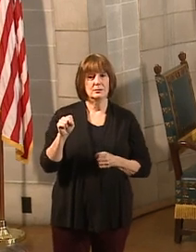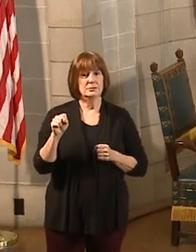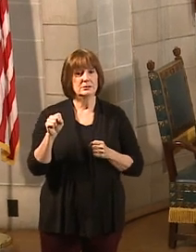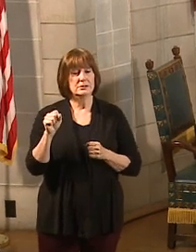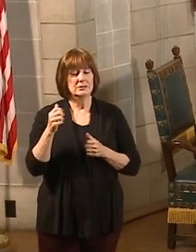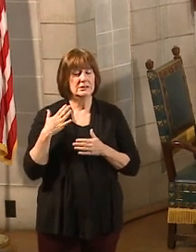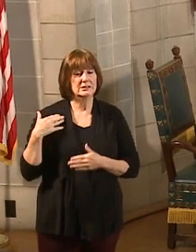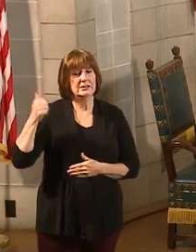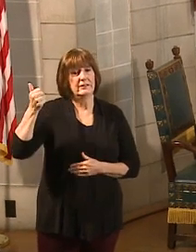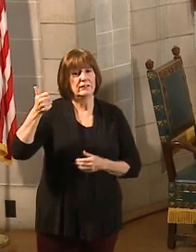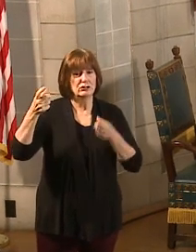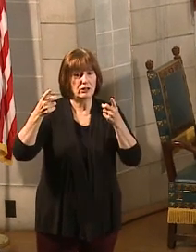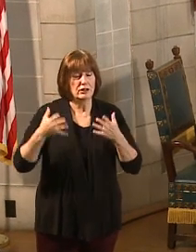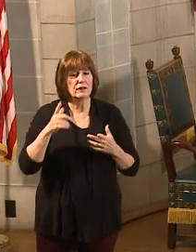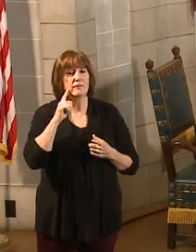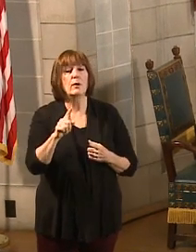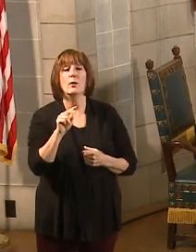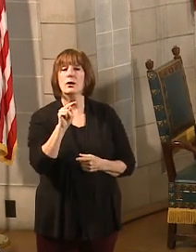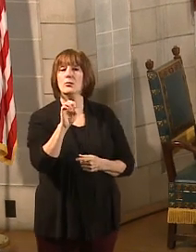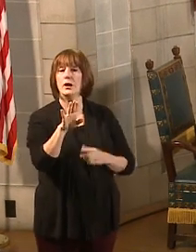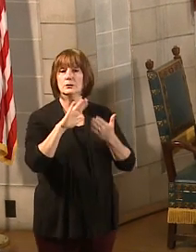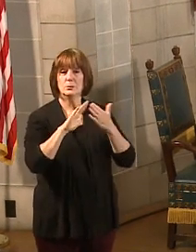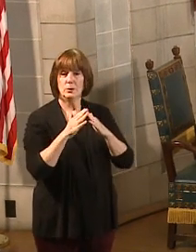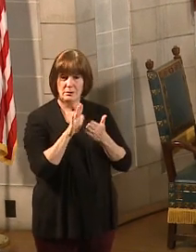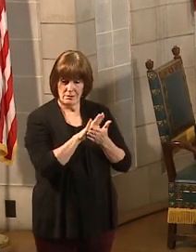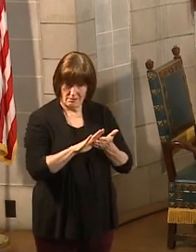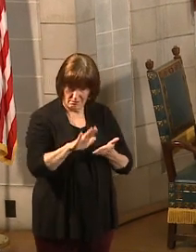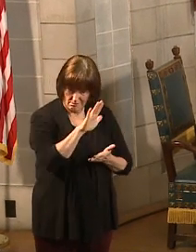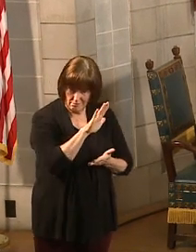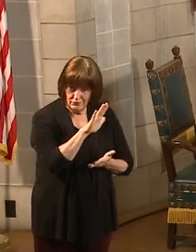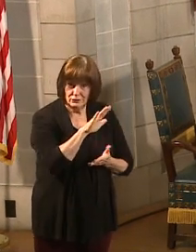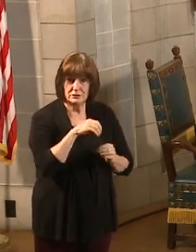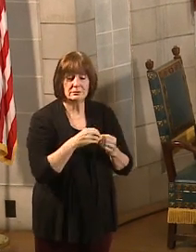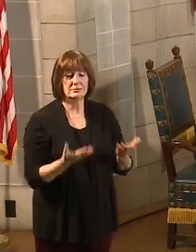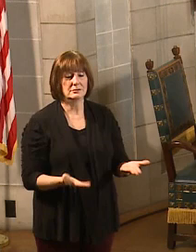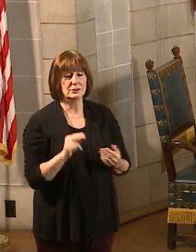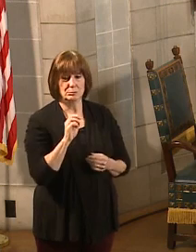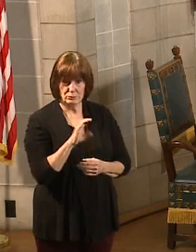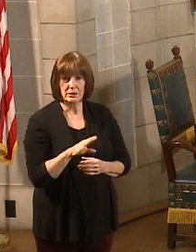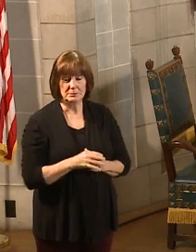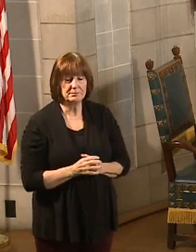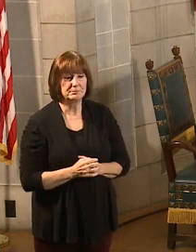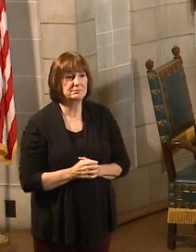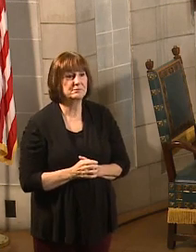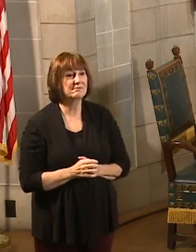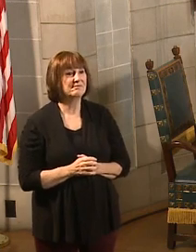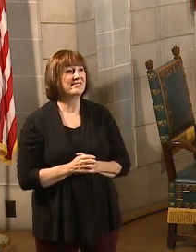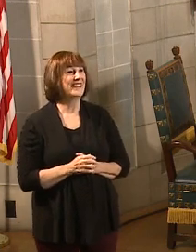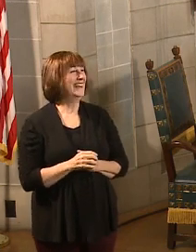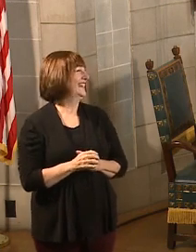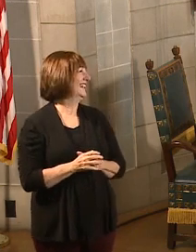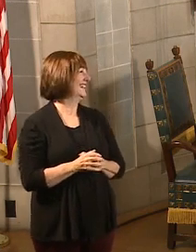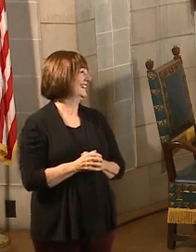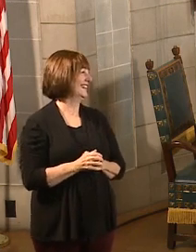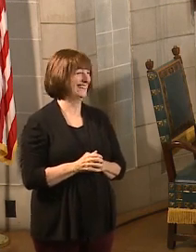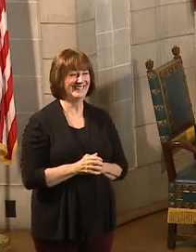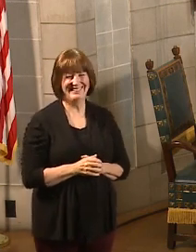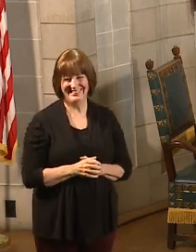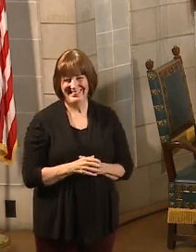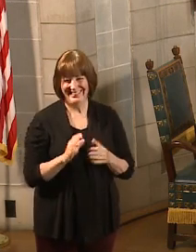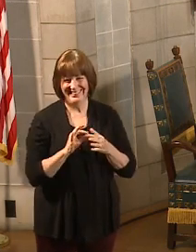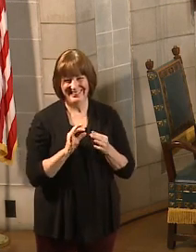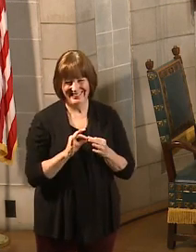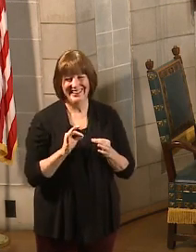the Community College Association of Nebraska, or Community Colleges of Nebraska Association. Nebraska Community College Association. There we go. I'll get it right